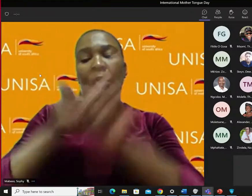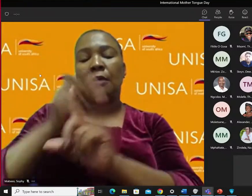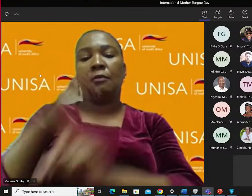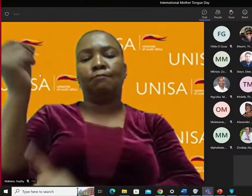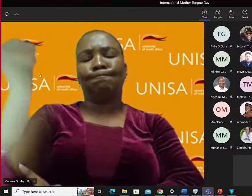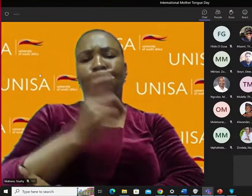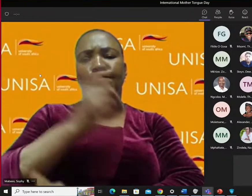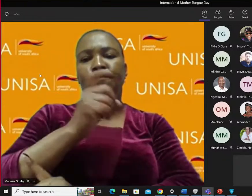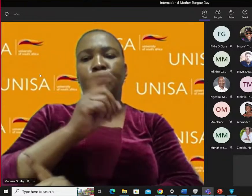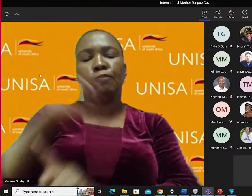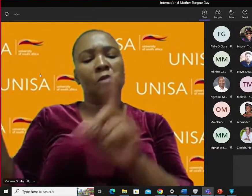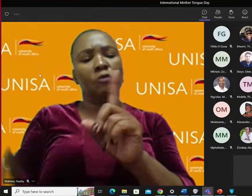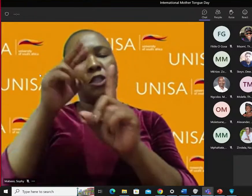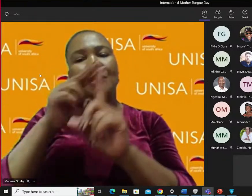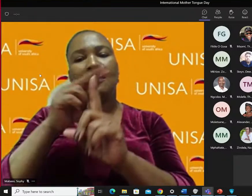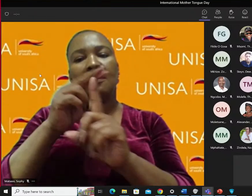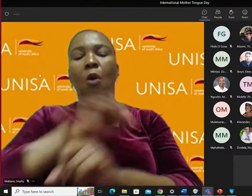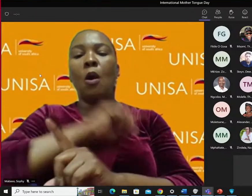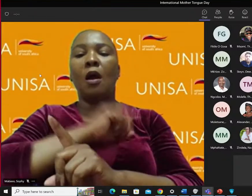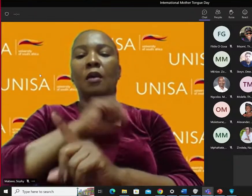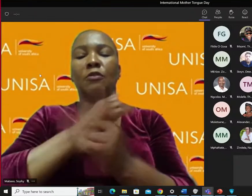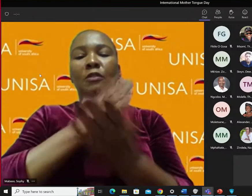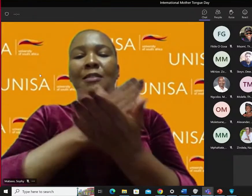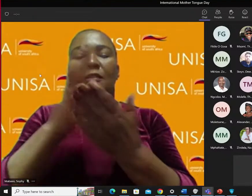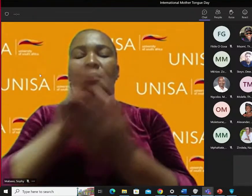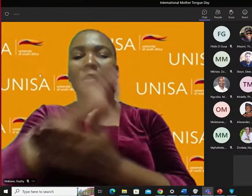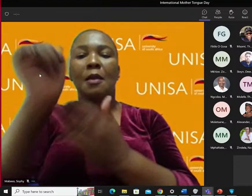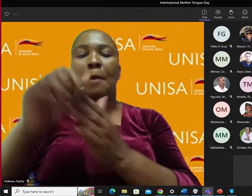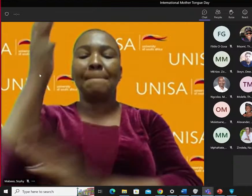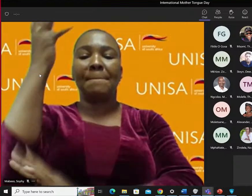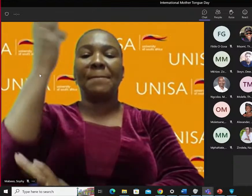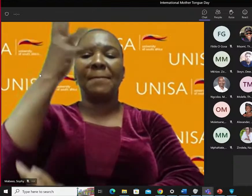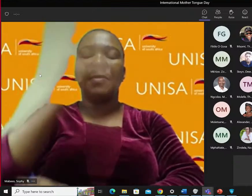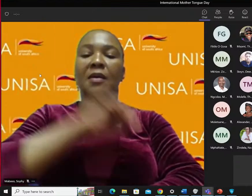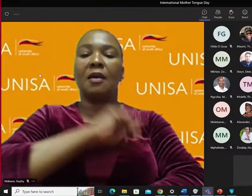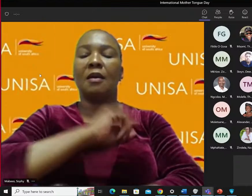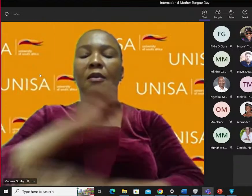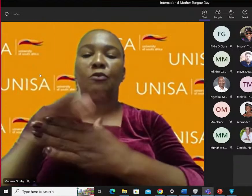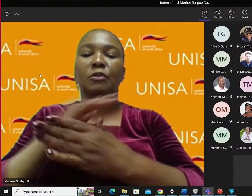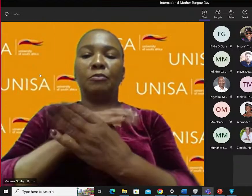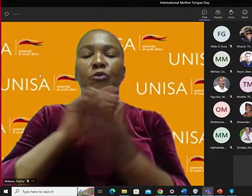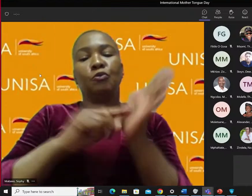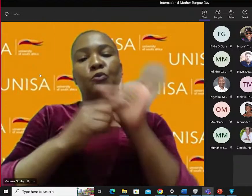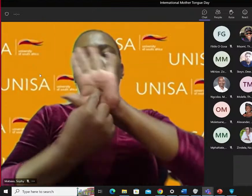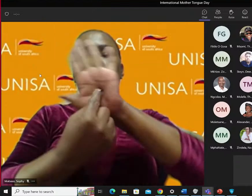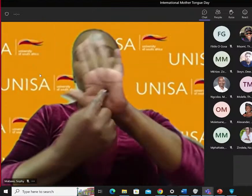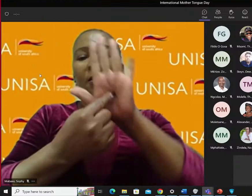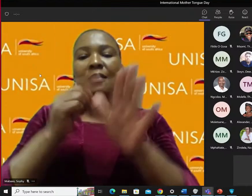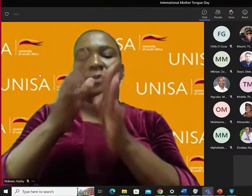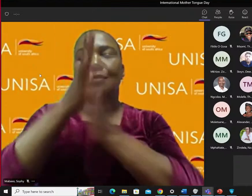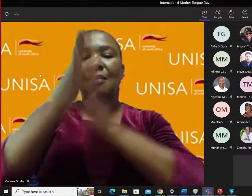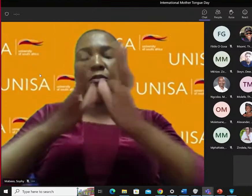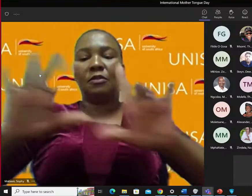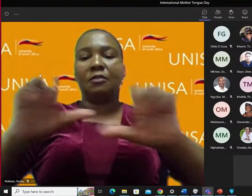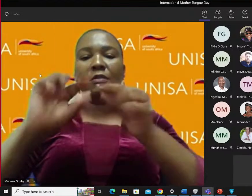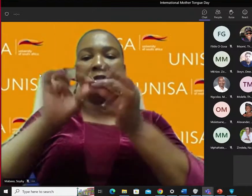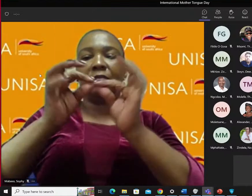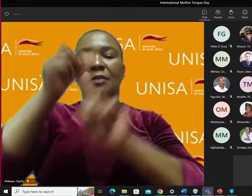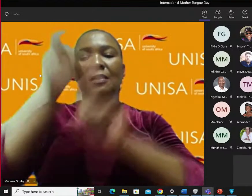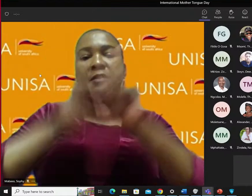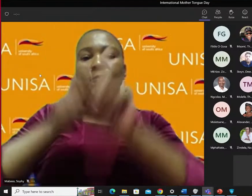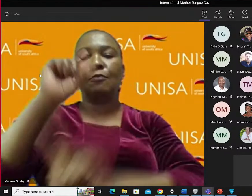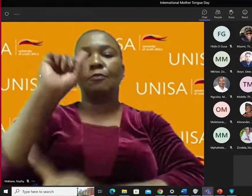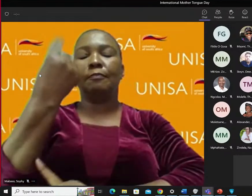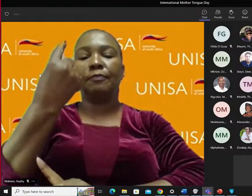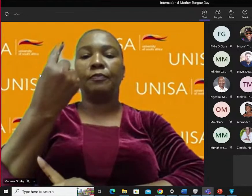be able to show their presentations because we will be showing the sign language interpreters.